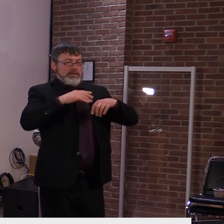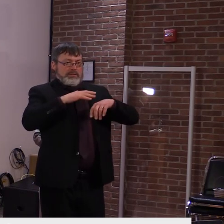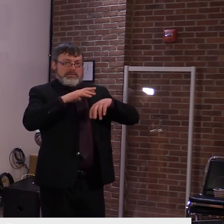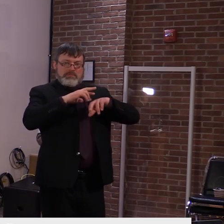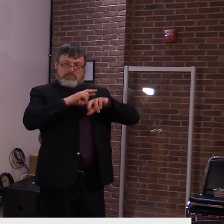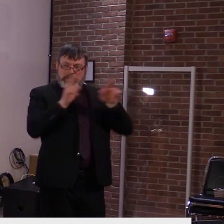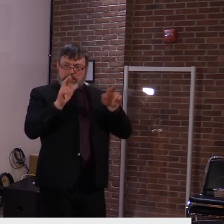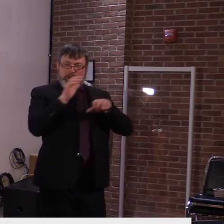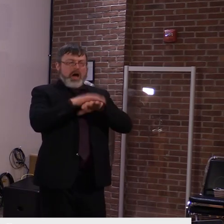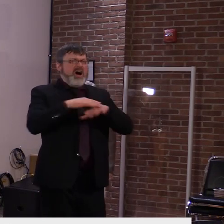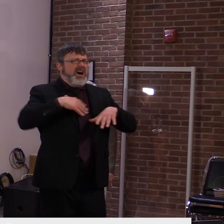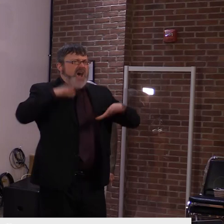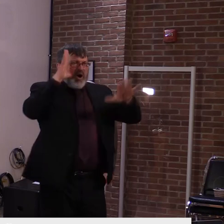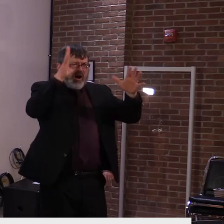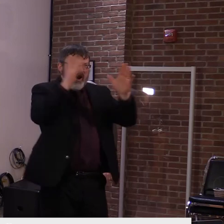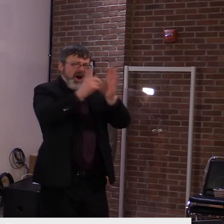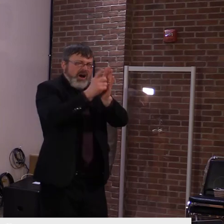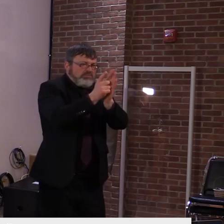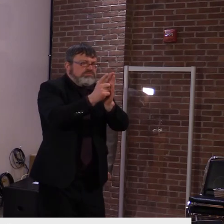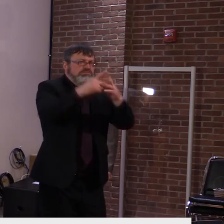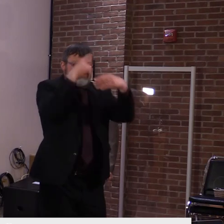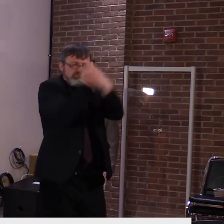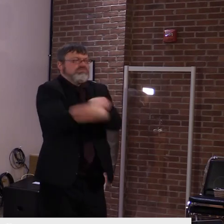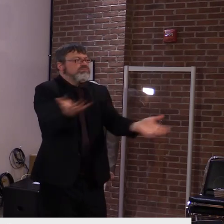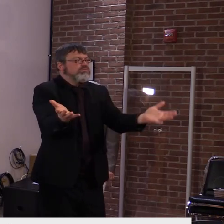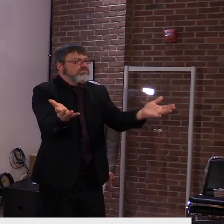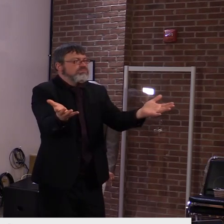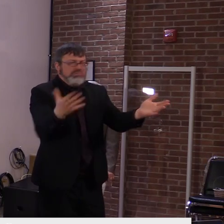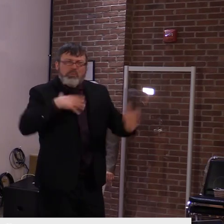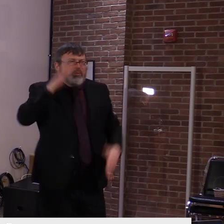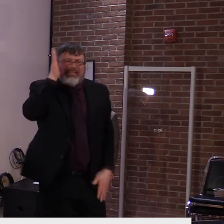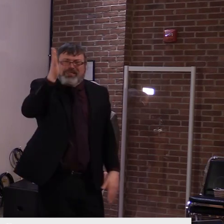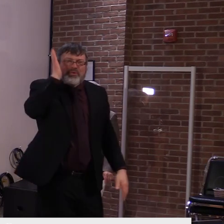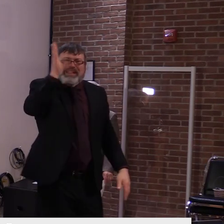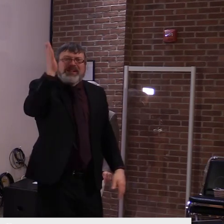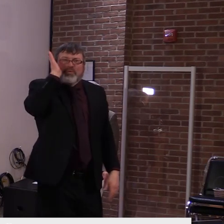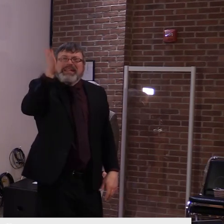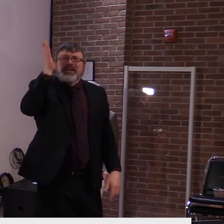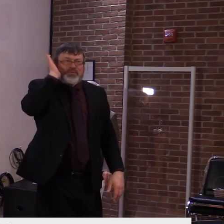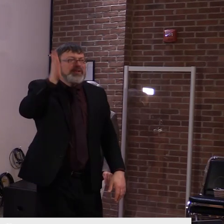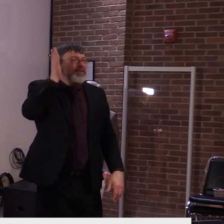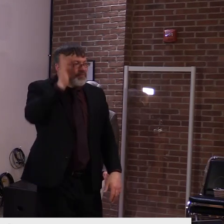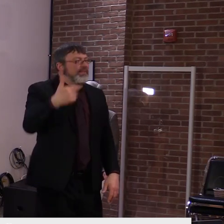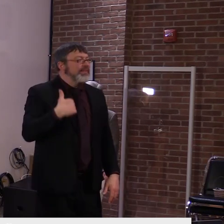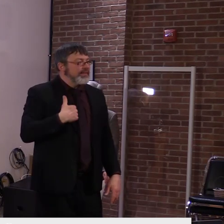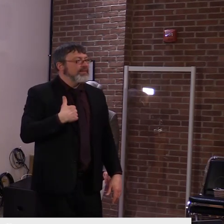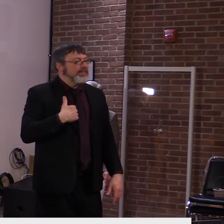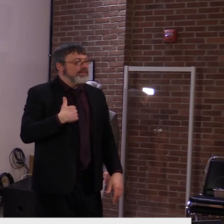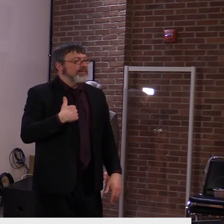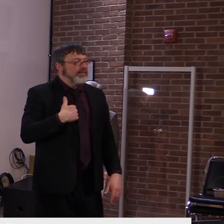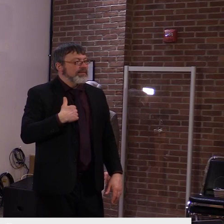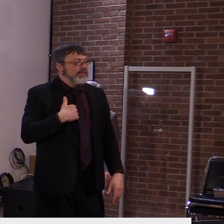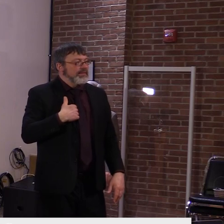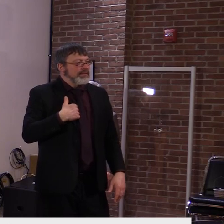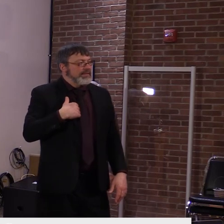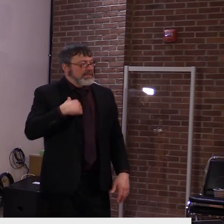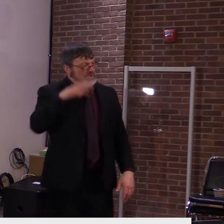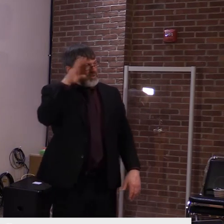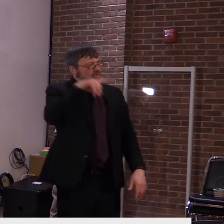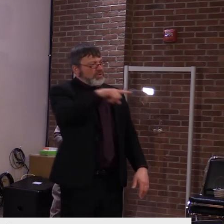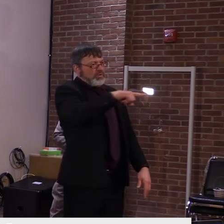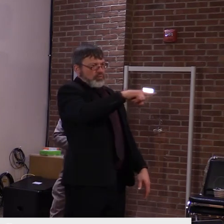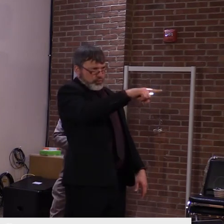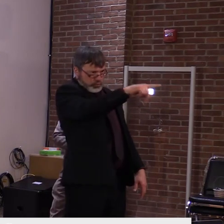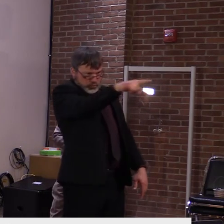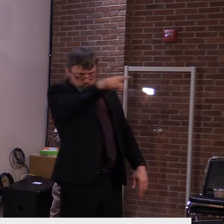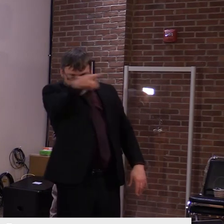seeing on the ground and with all the supply of vaccine that we can firmly say is in the queue, and